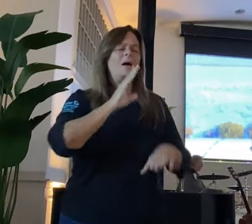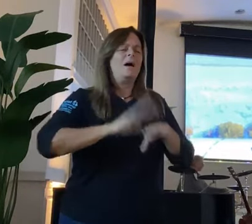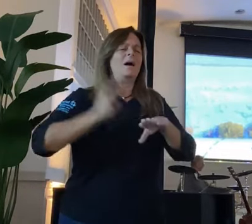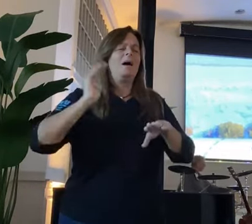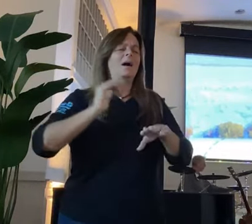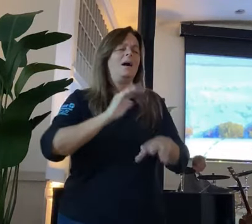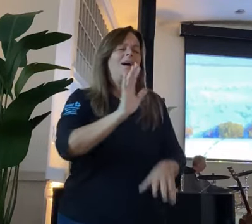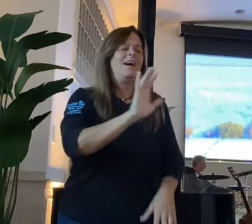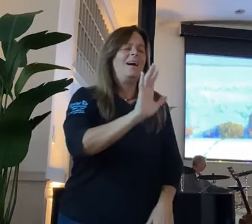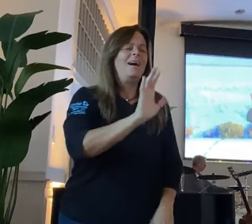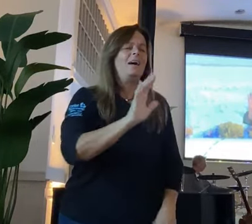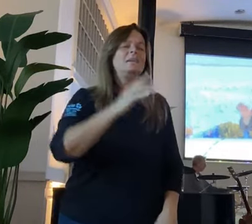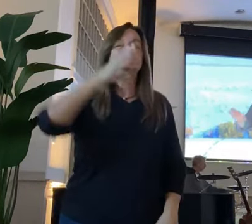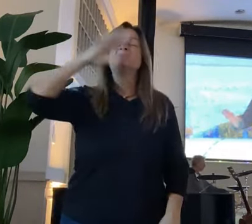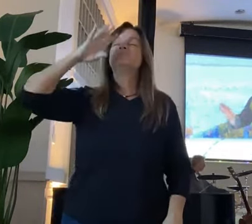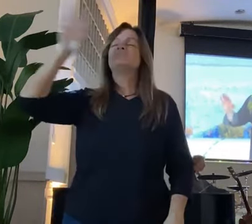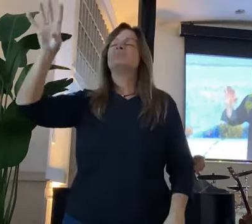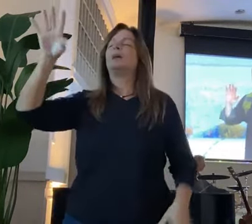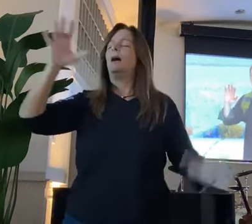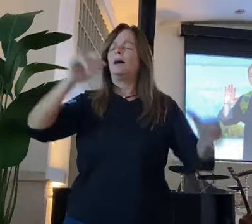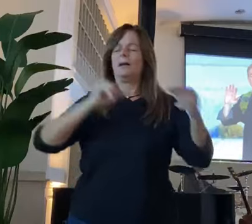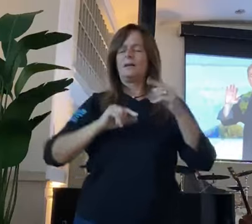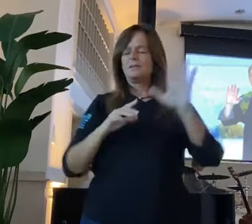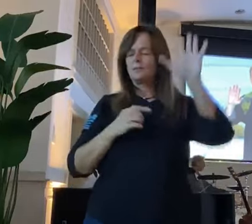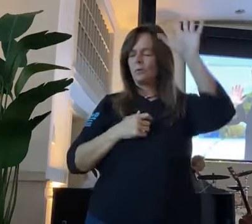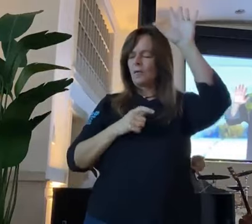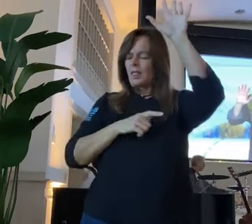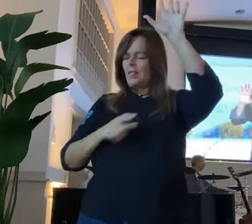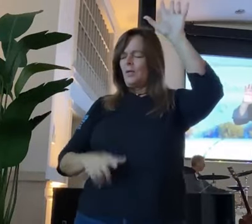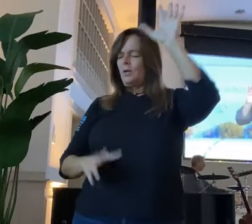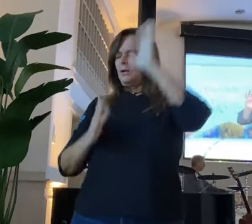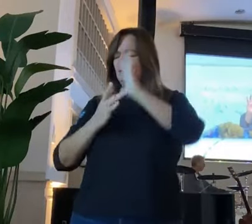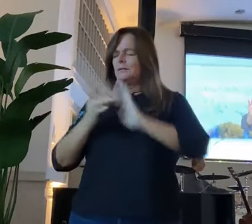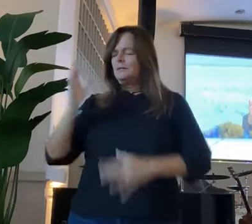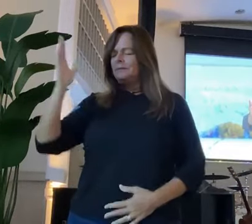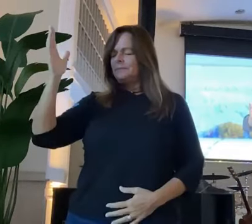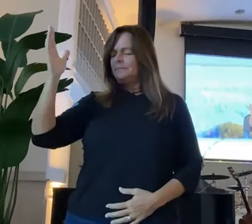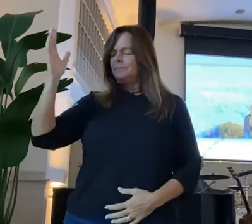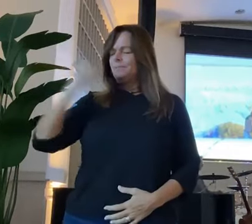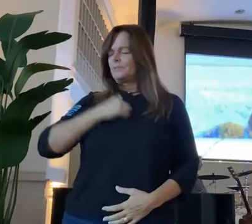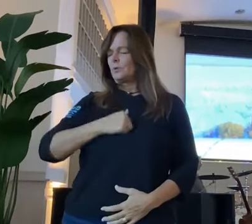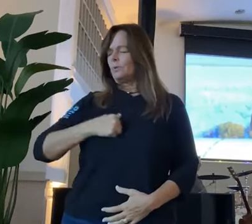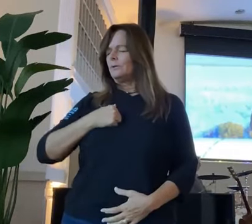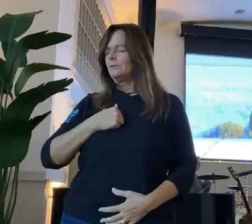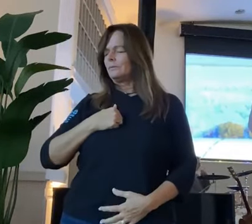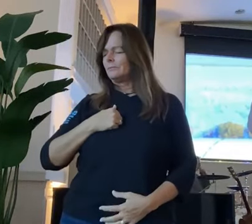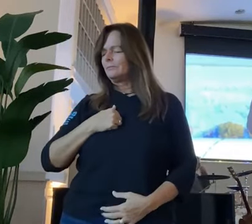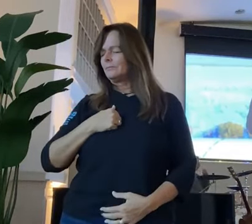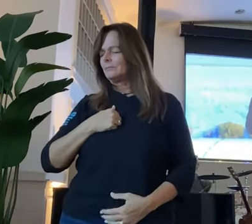thing. Just right where you are in the privacy of this prayer, would you just tell the Holy Spirit you're sorry?